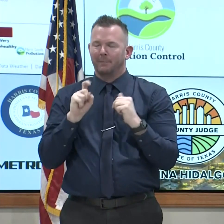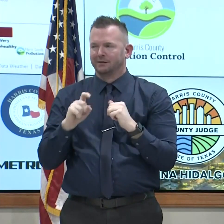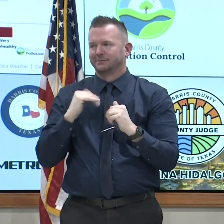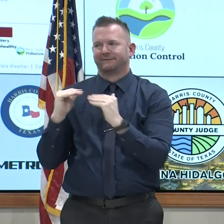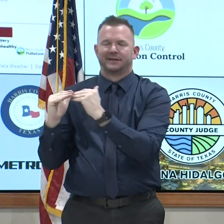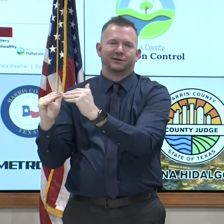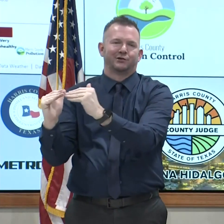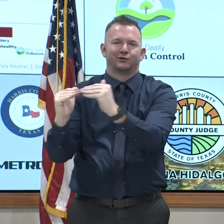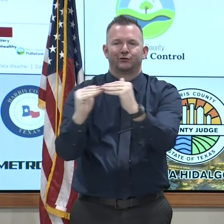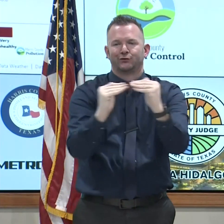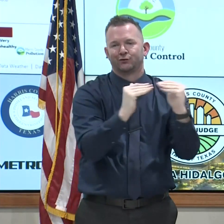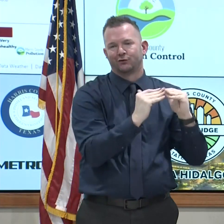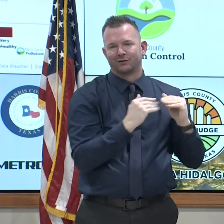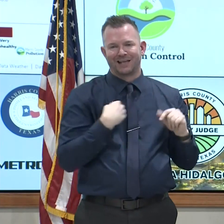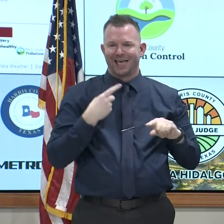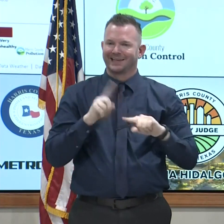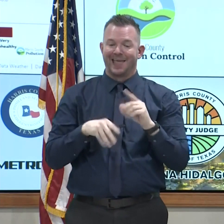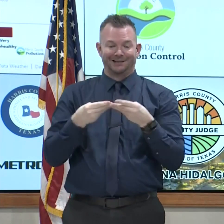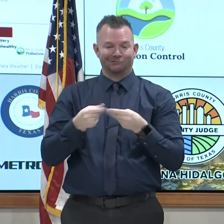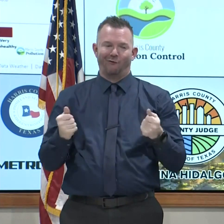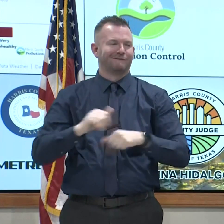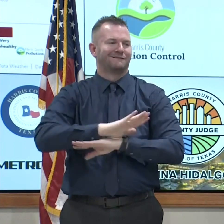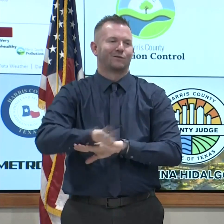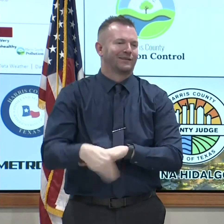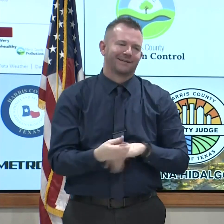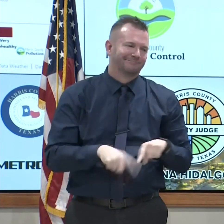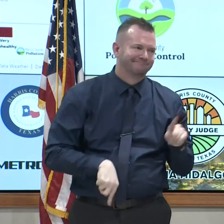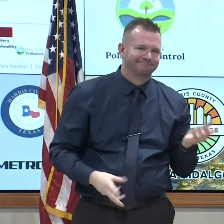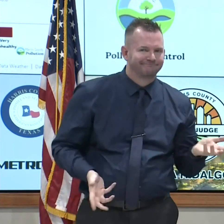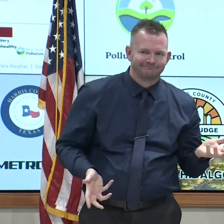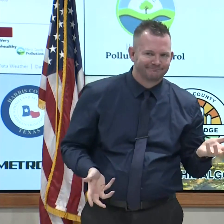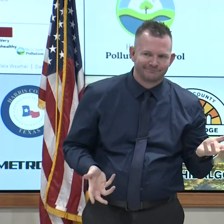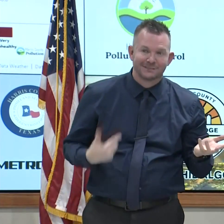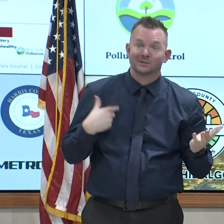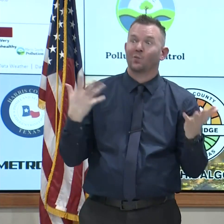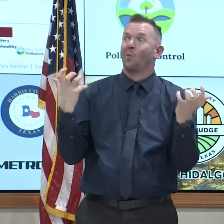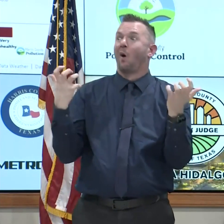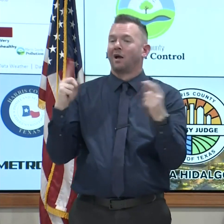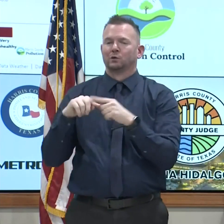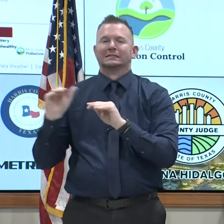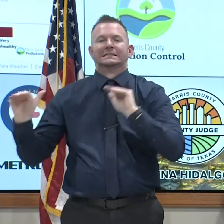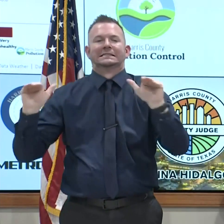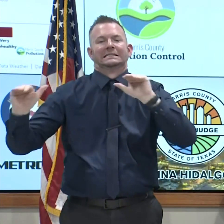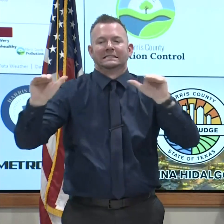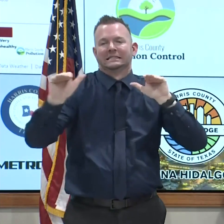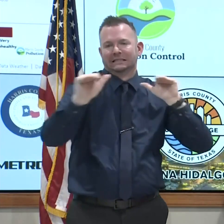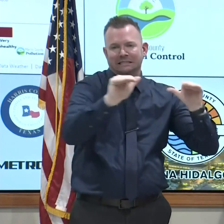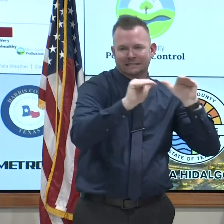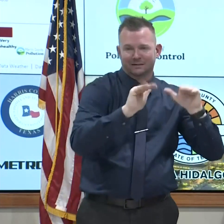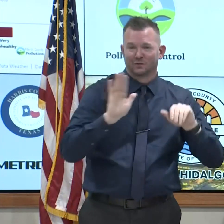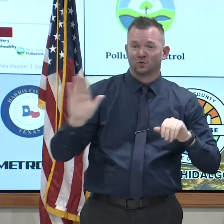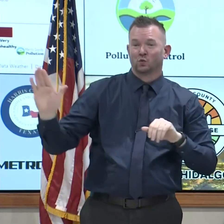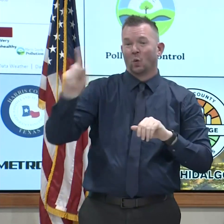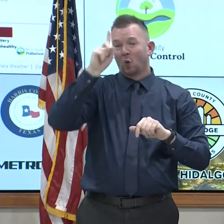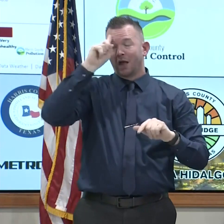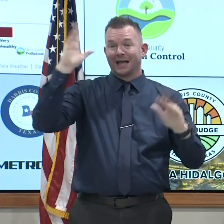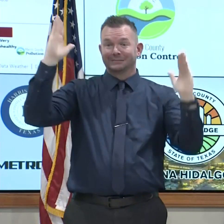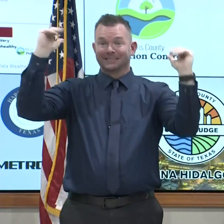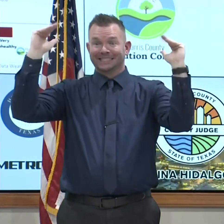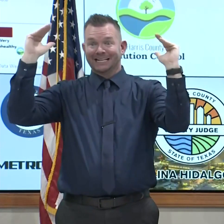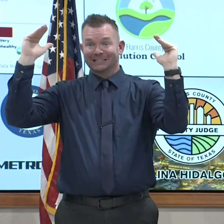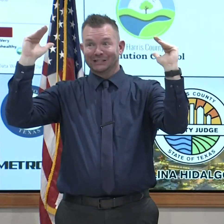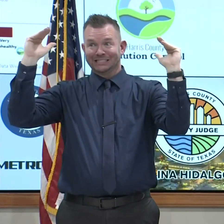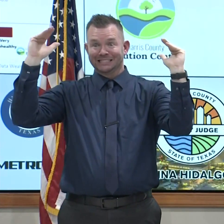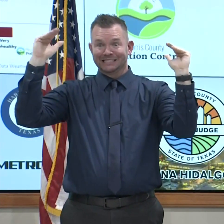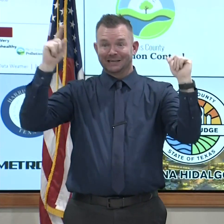something that we're going to solve overnight. I want to remind folks to set expectations. It's going to take some time for us to reach